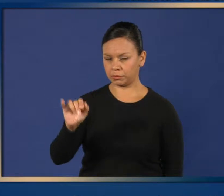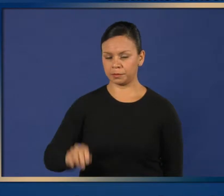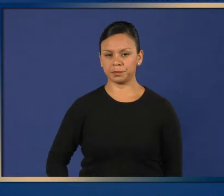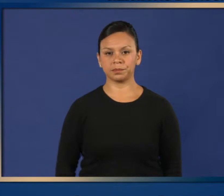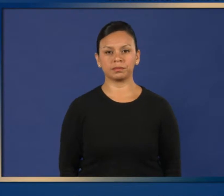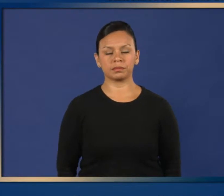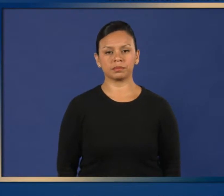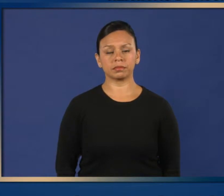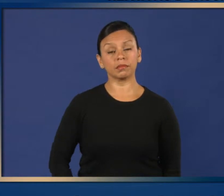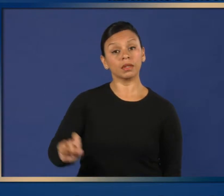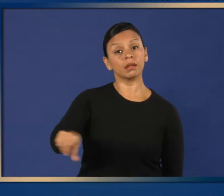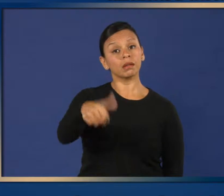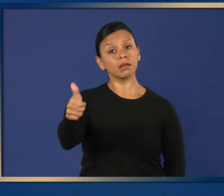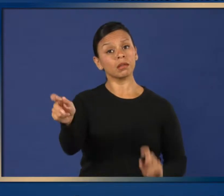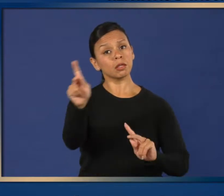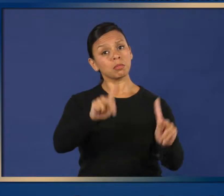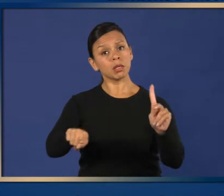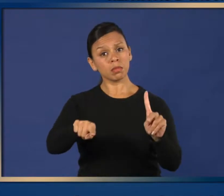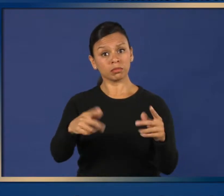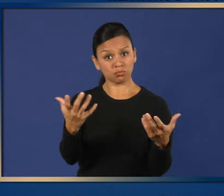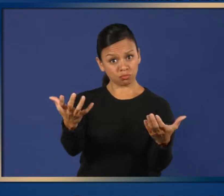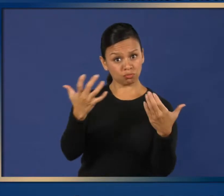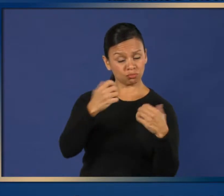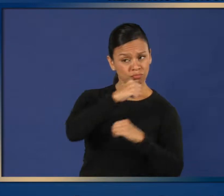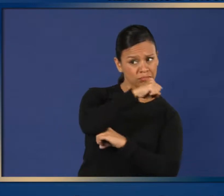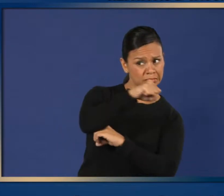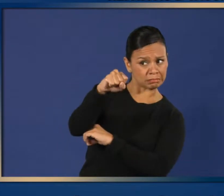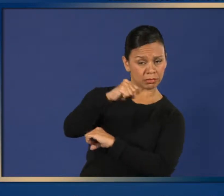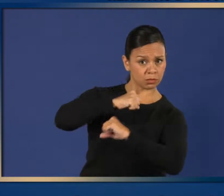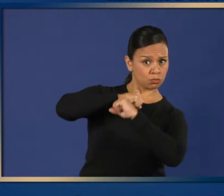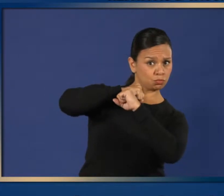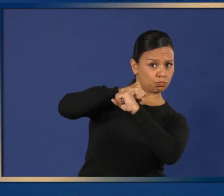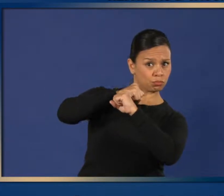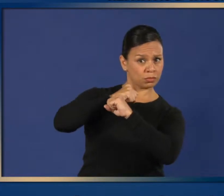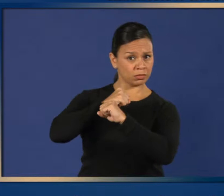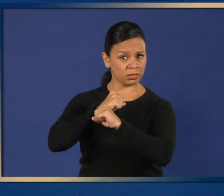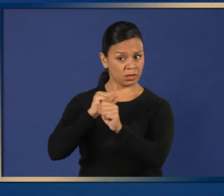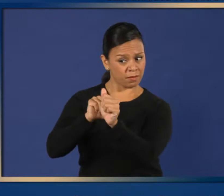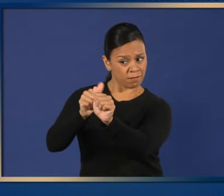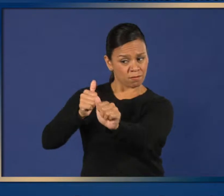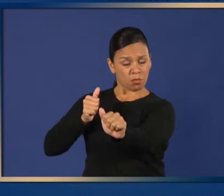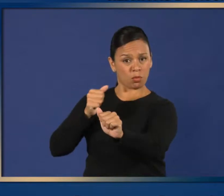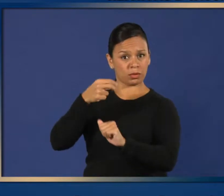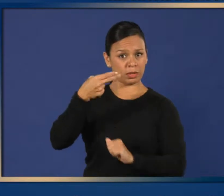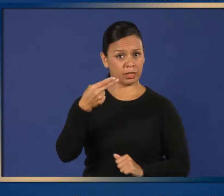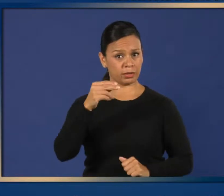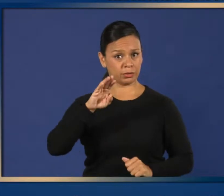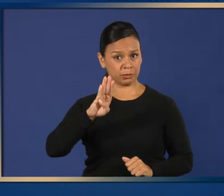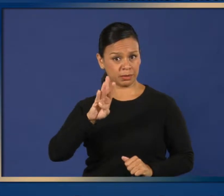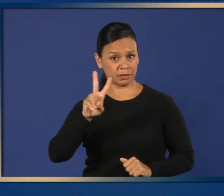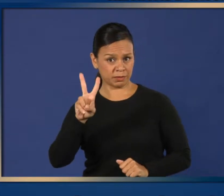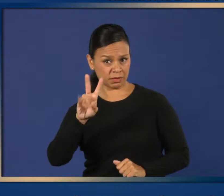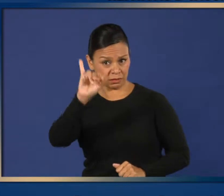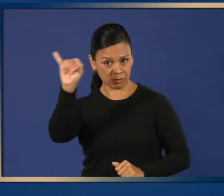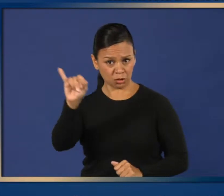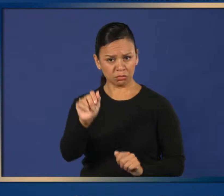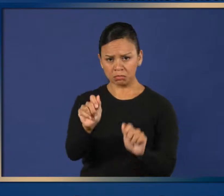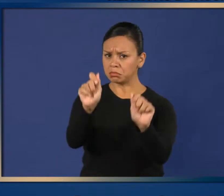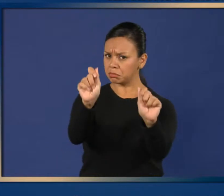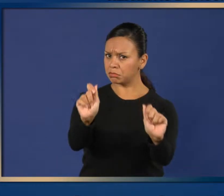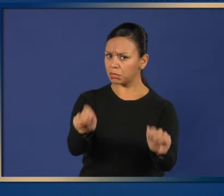anyone else who wants to be protected from HBV infection may be vaccinated.